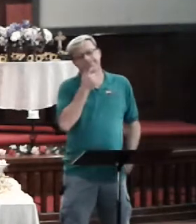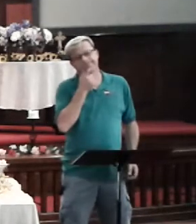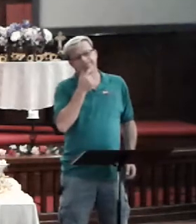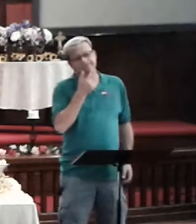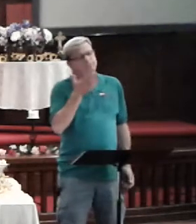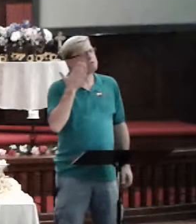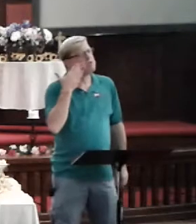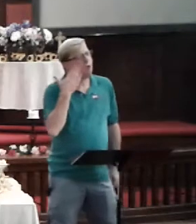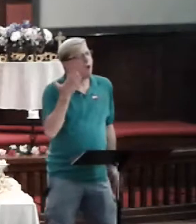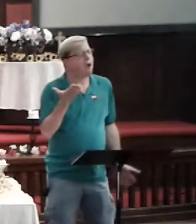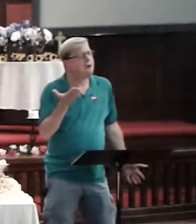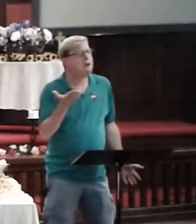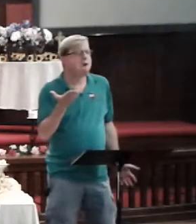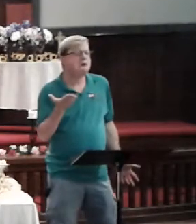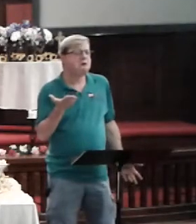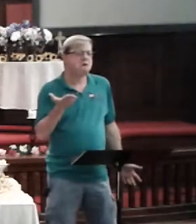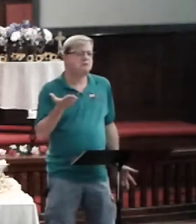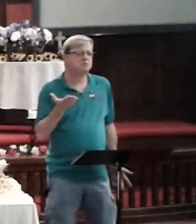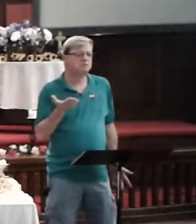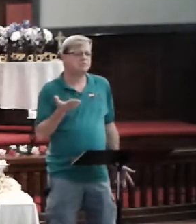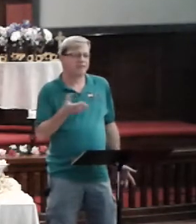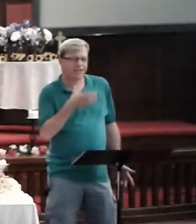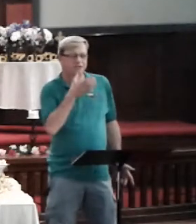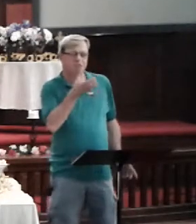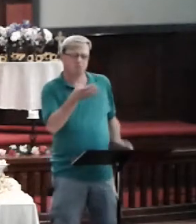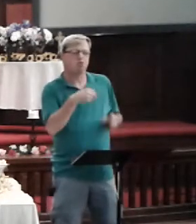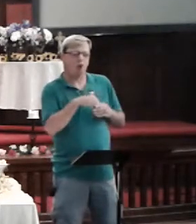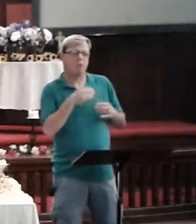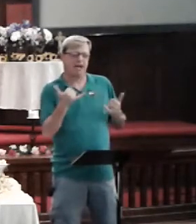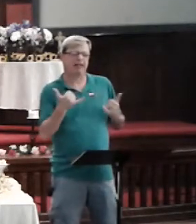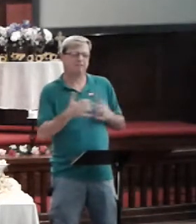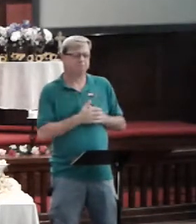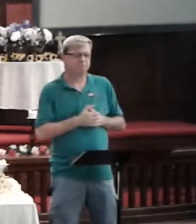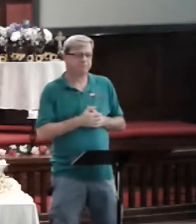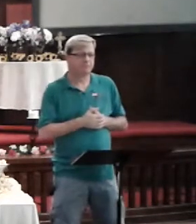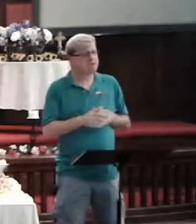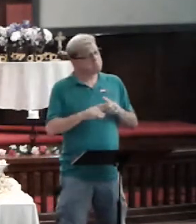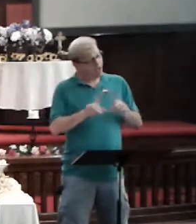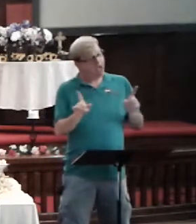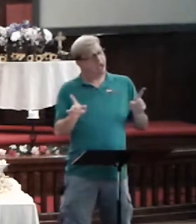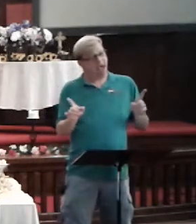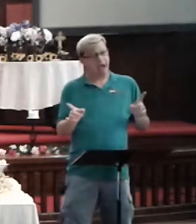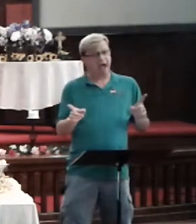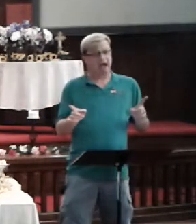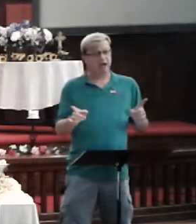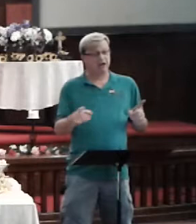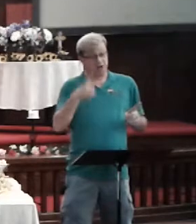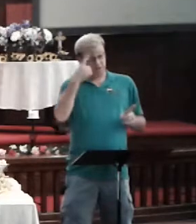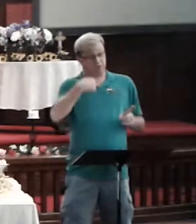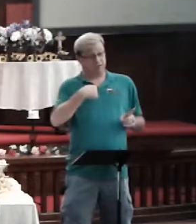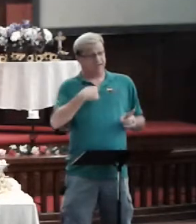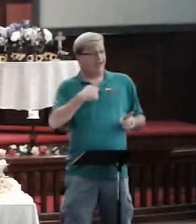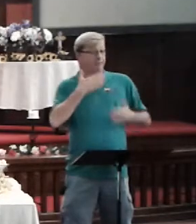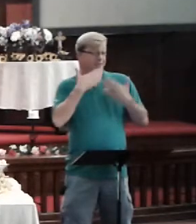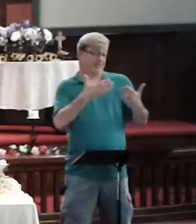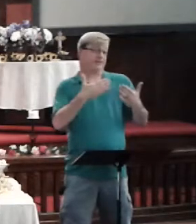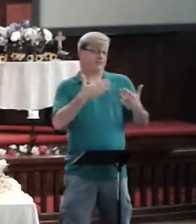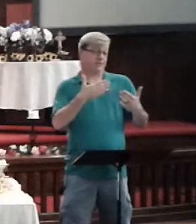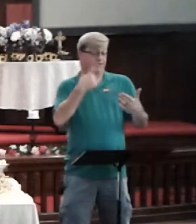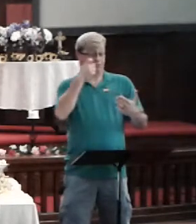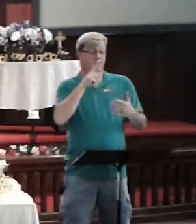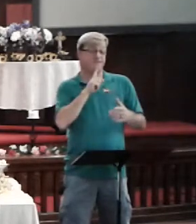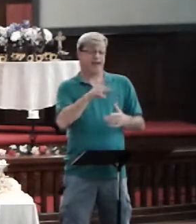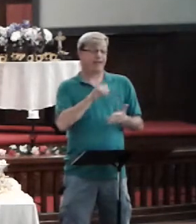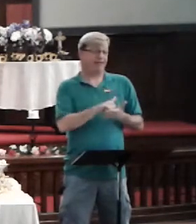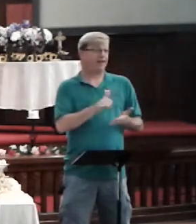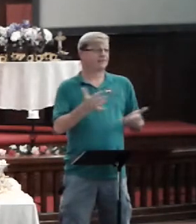You know, it's warm in here, but for me, I'm grateful for the